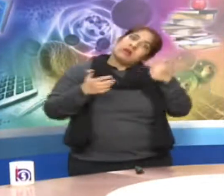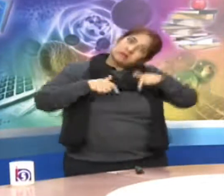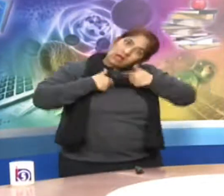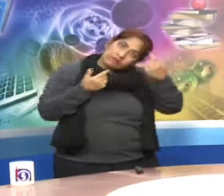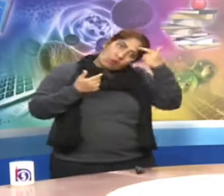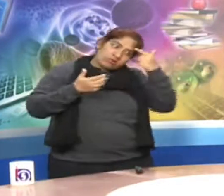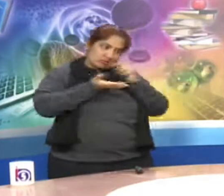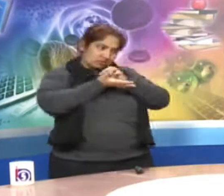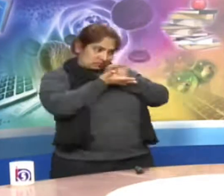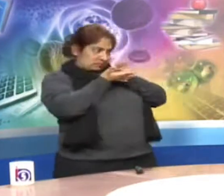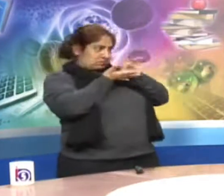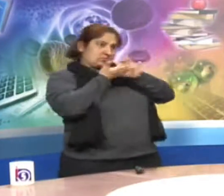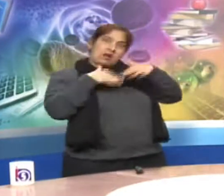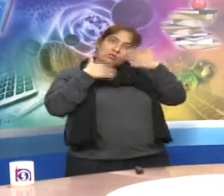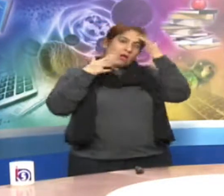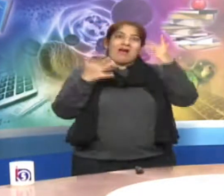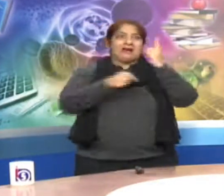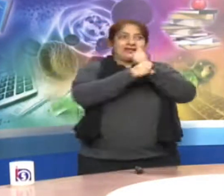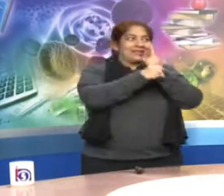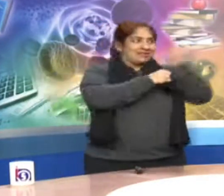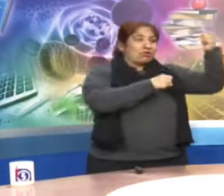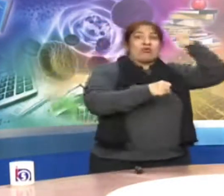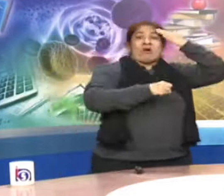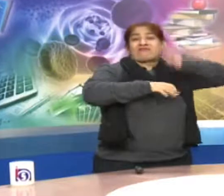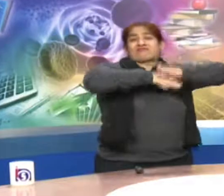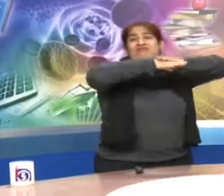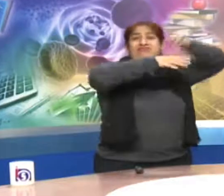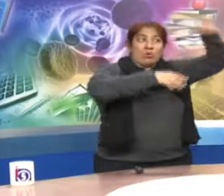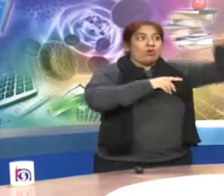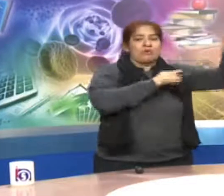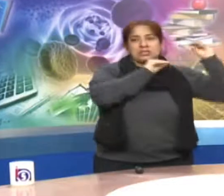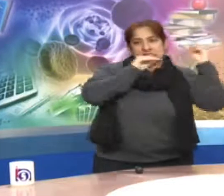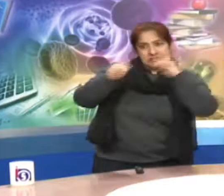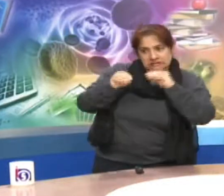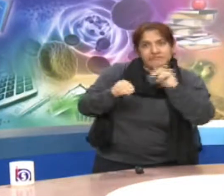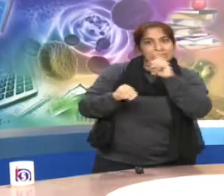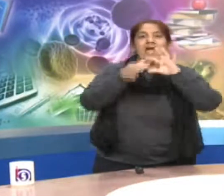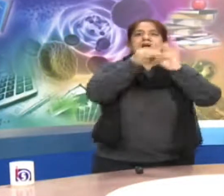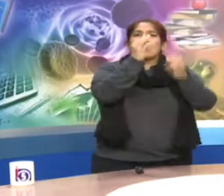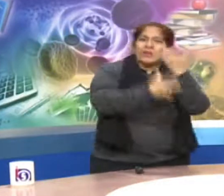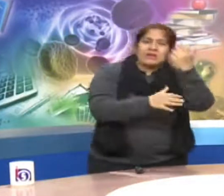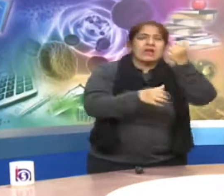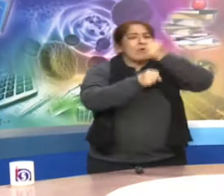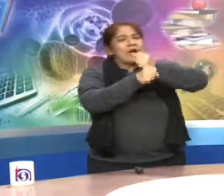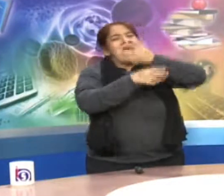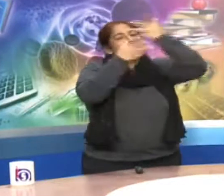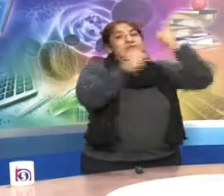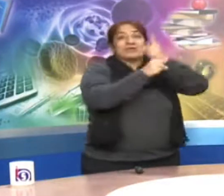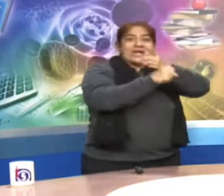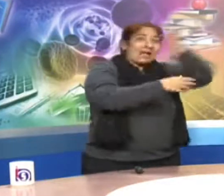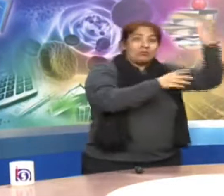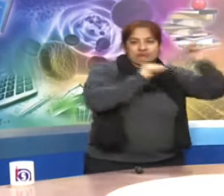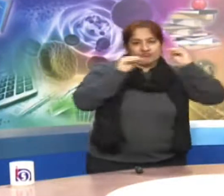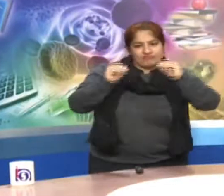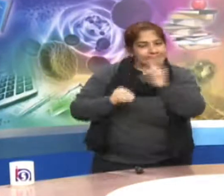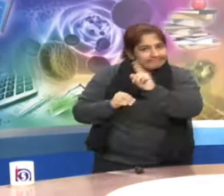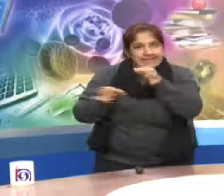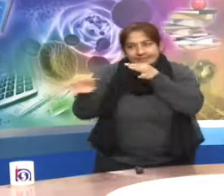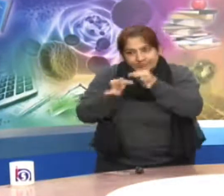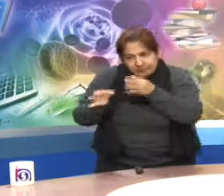and you have no knowledge about the place, you will always ask a teacher who's experienced for their guidance or